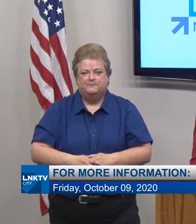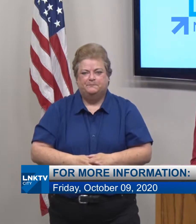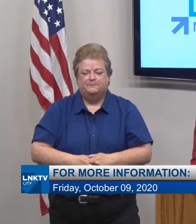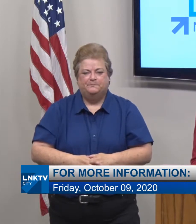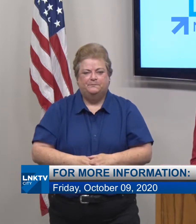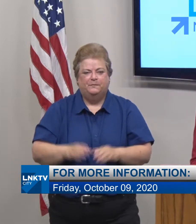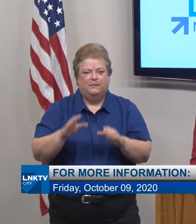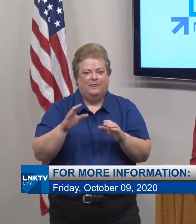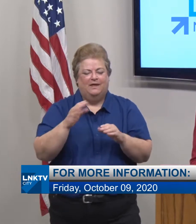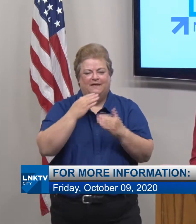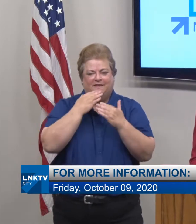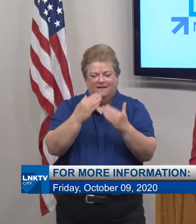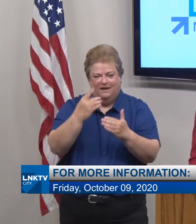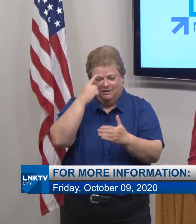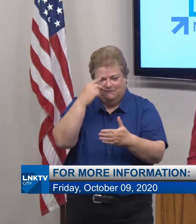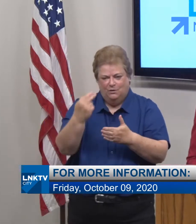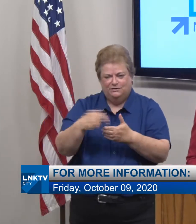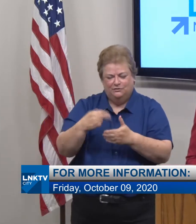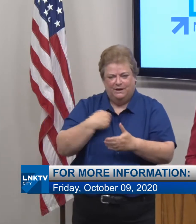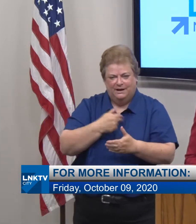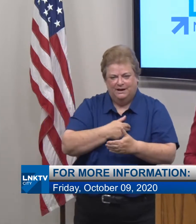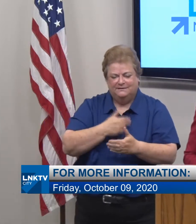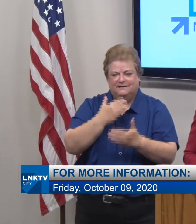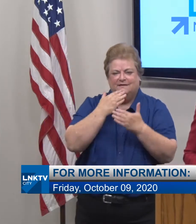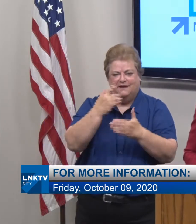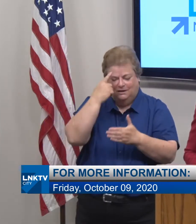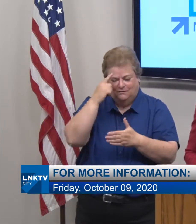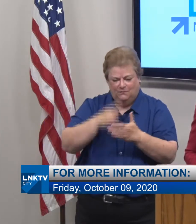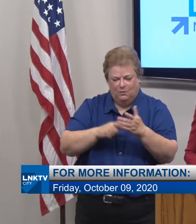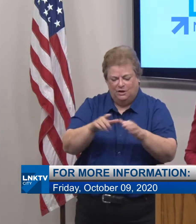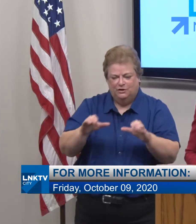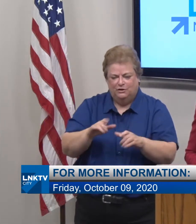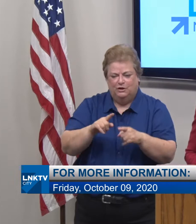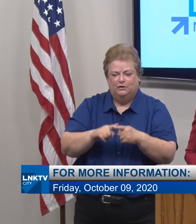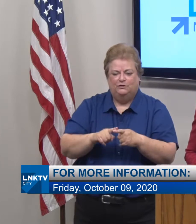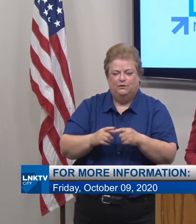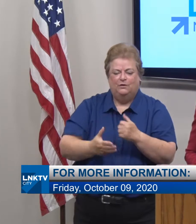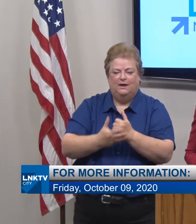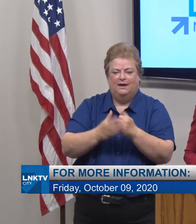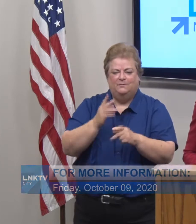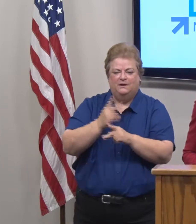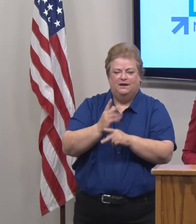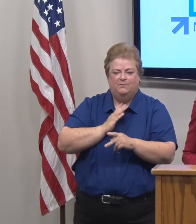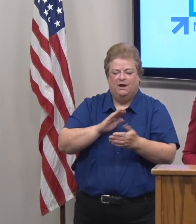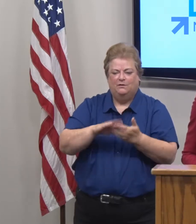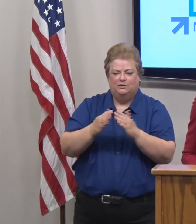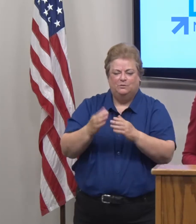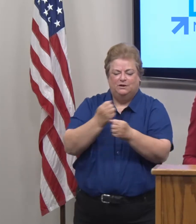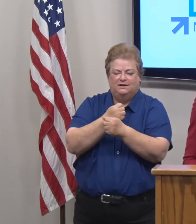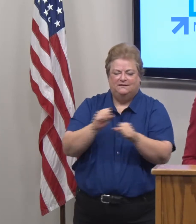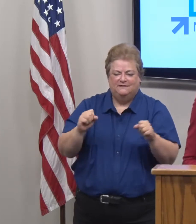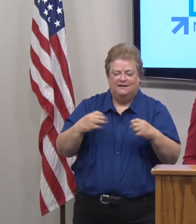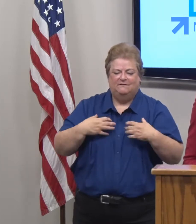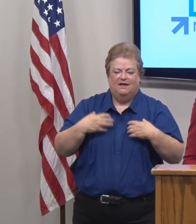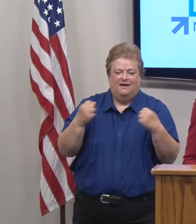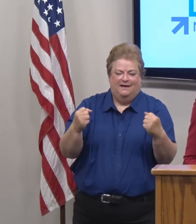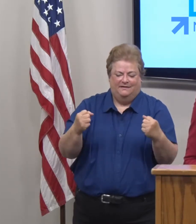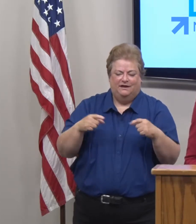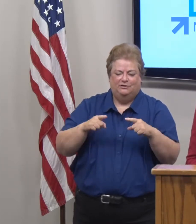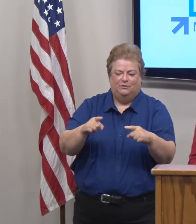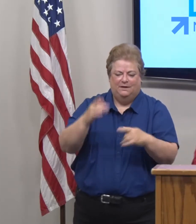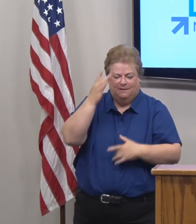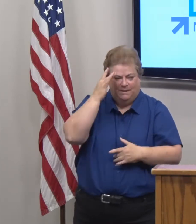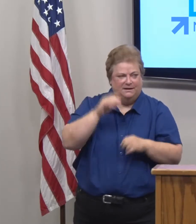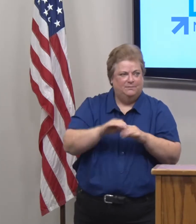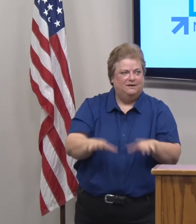All right. Thank you so much for tuning in. Thank you for what you're doing to help keep our community safe and healthy during the pandemic.